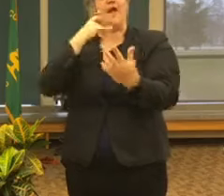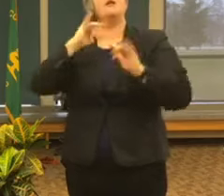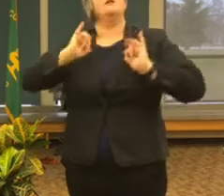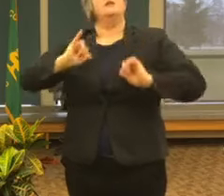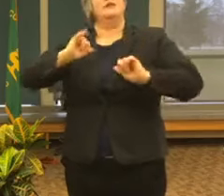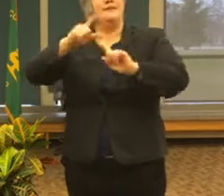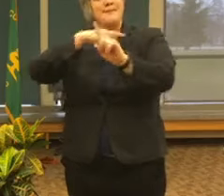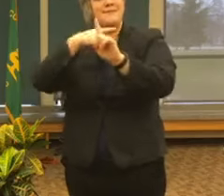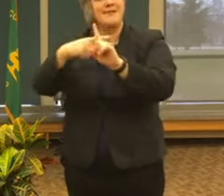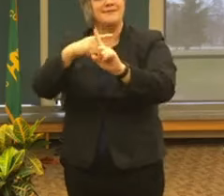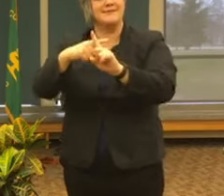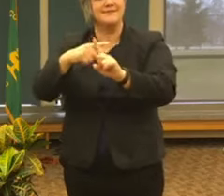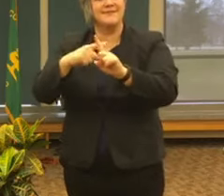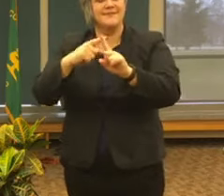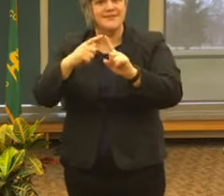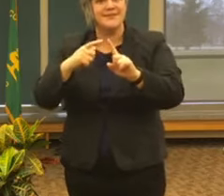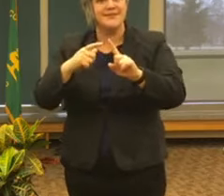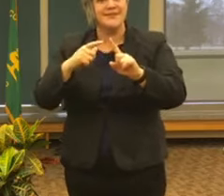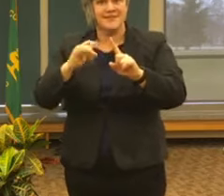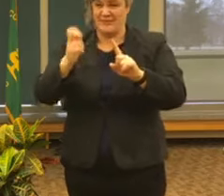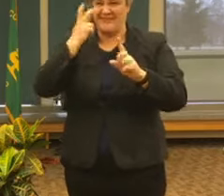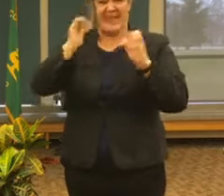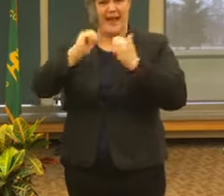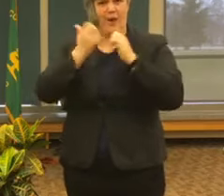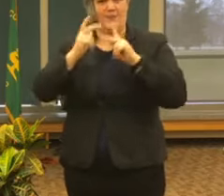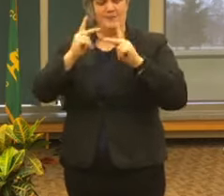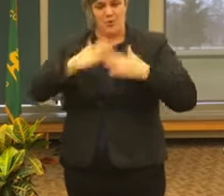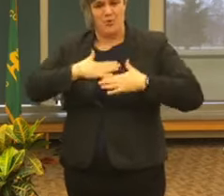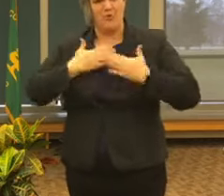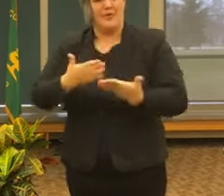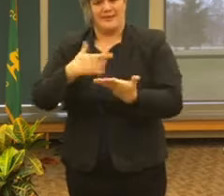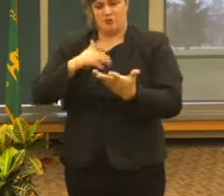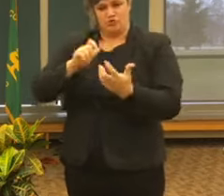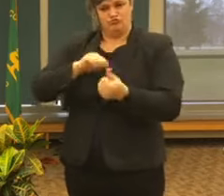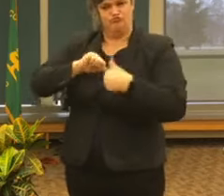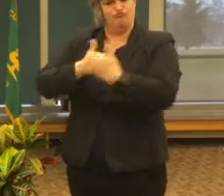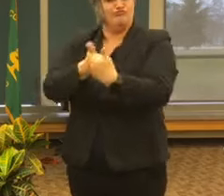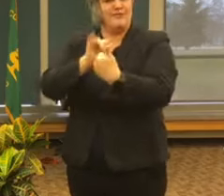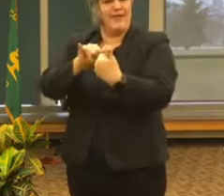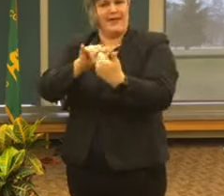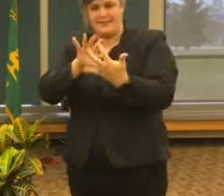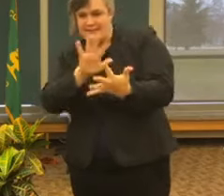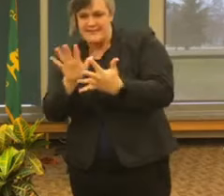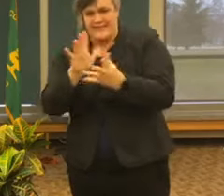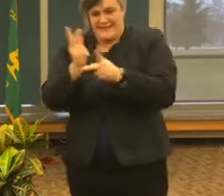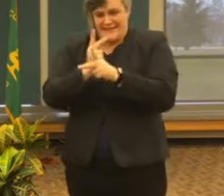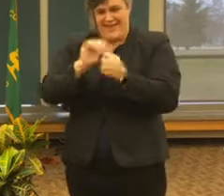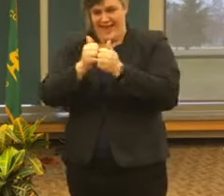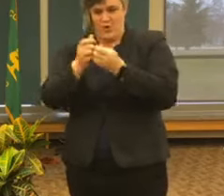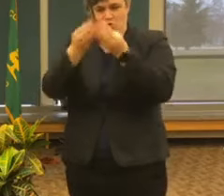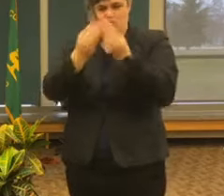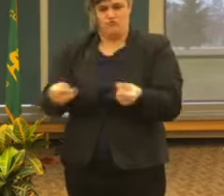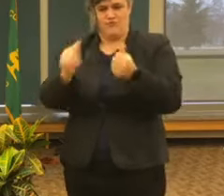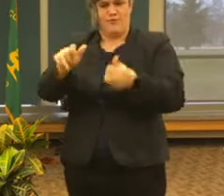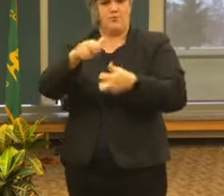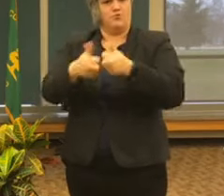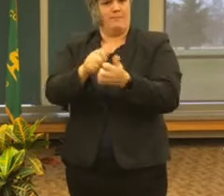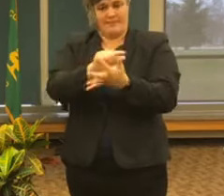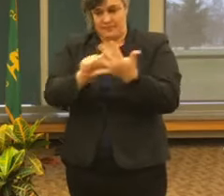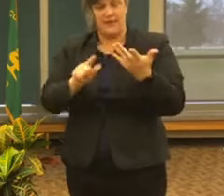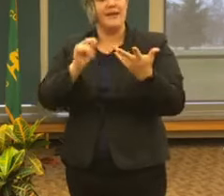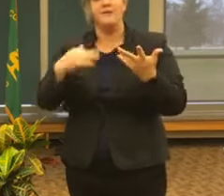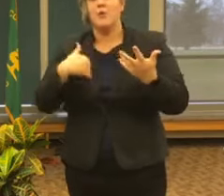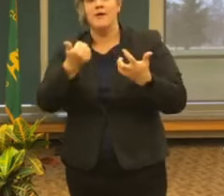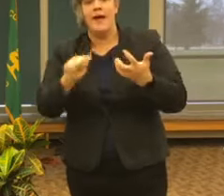we're in now is just how folks step up and meet the challenge that we face. And if you have any of these essential supplies, we